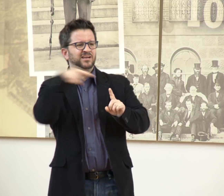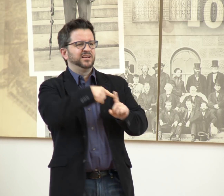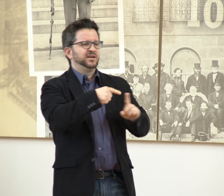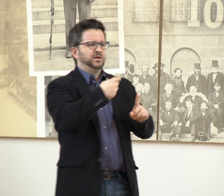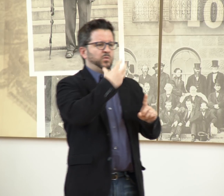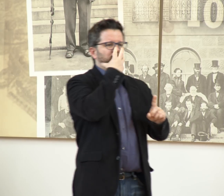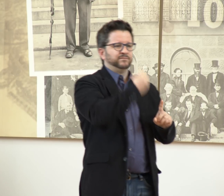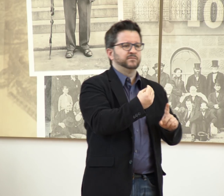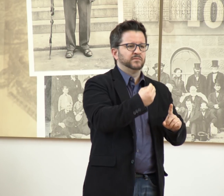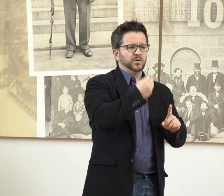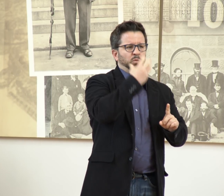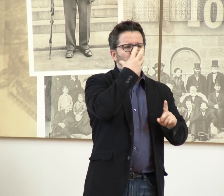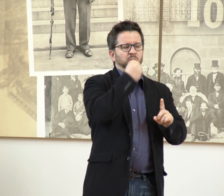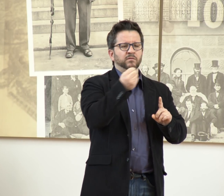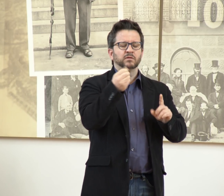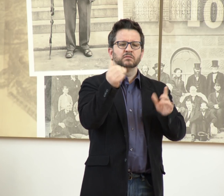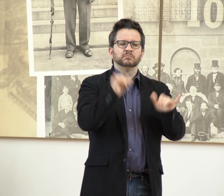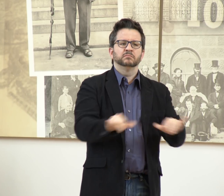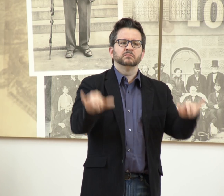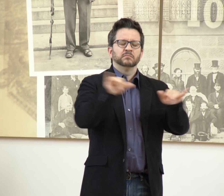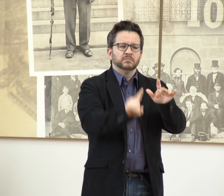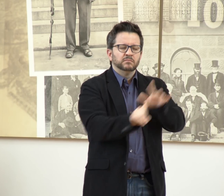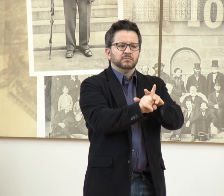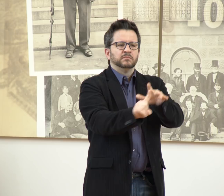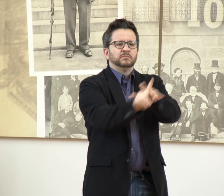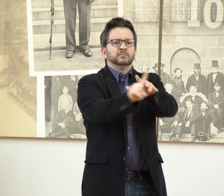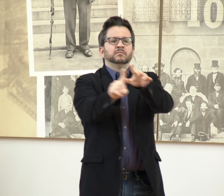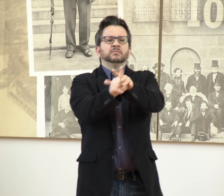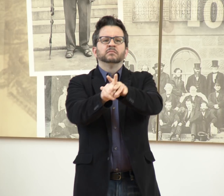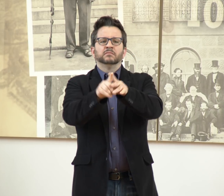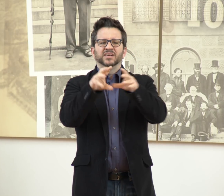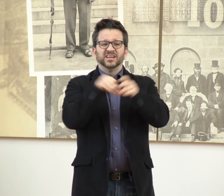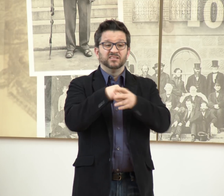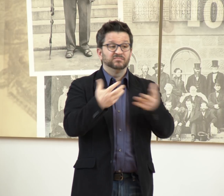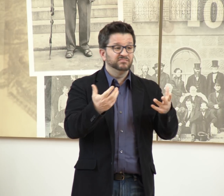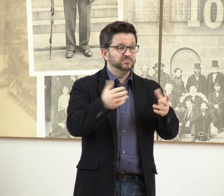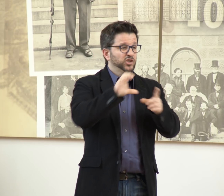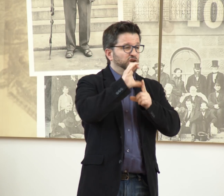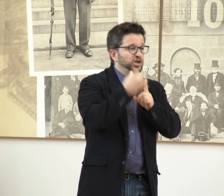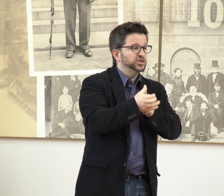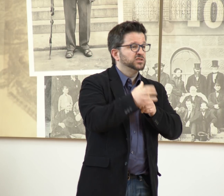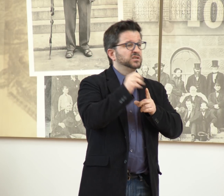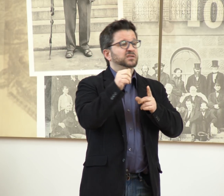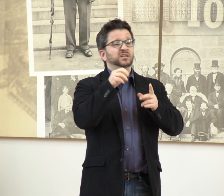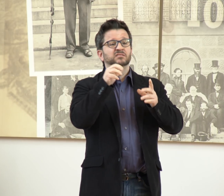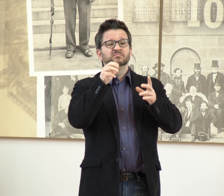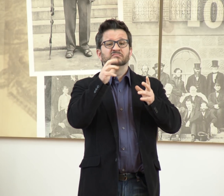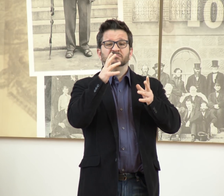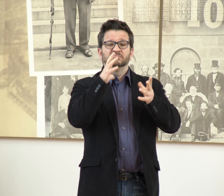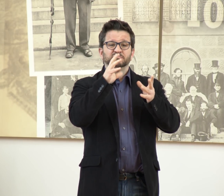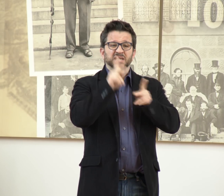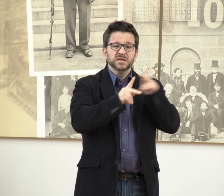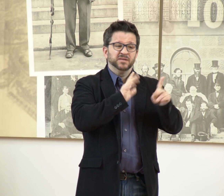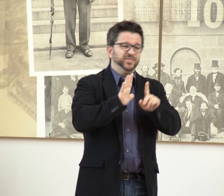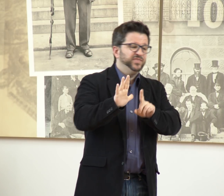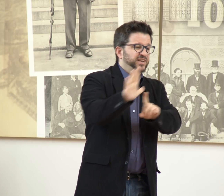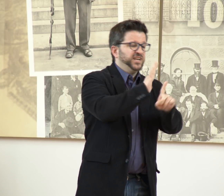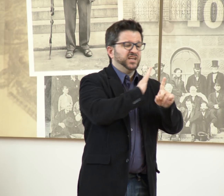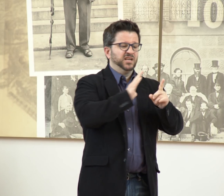so many roles in our lives. And think about how wolves appear time and again in cultures across